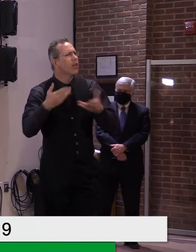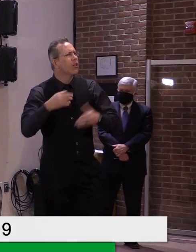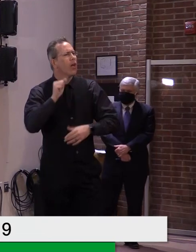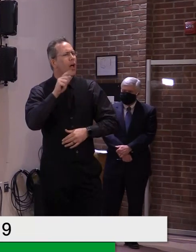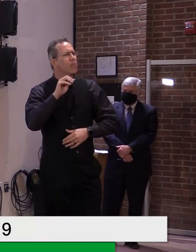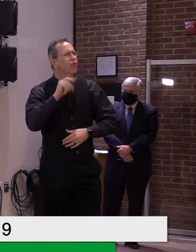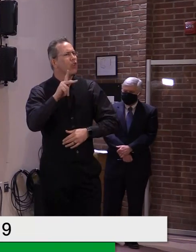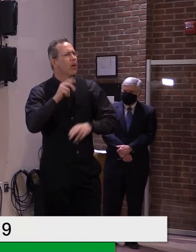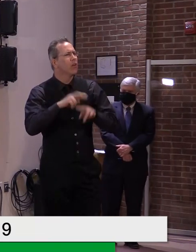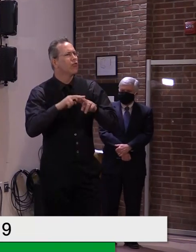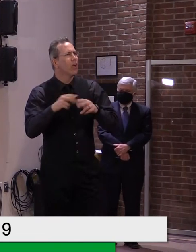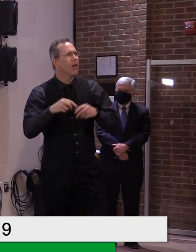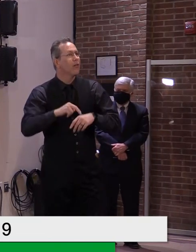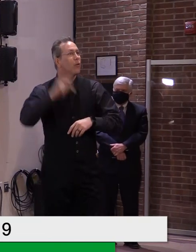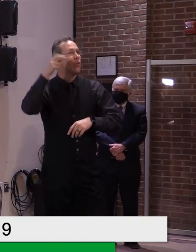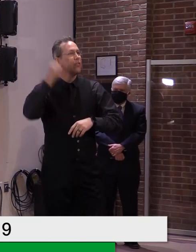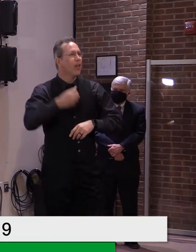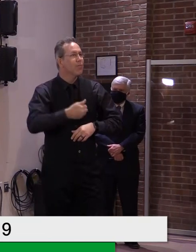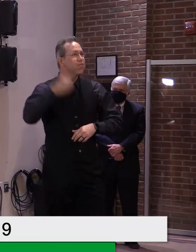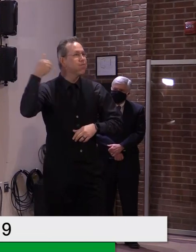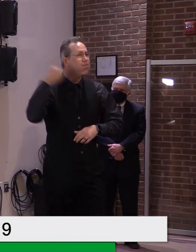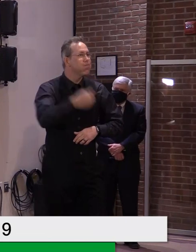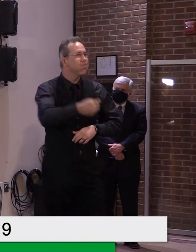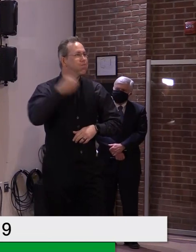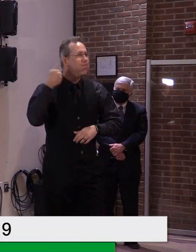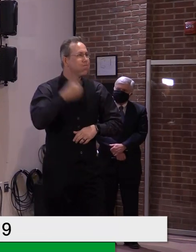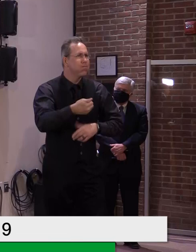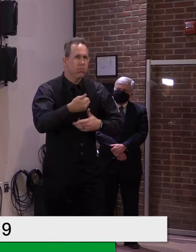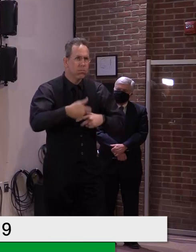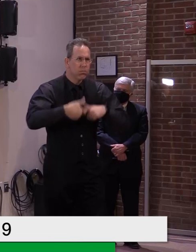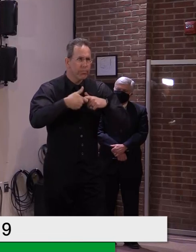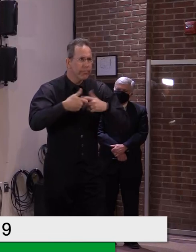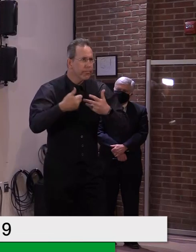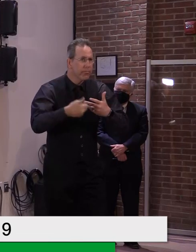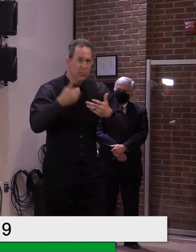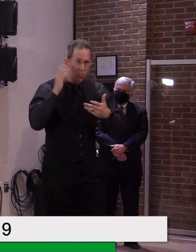Vermonter is going to get back up and running? Yeah,